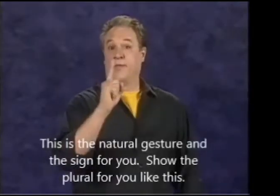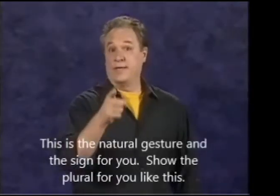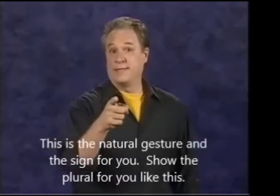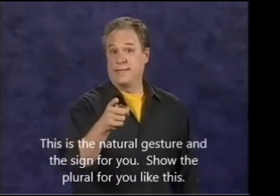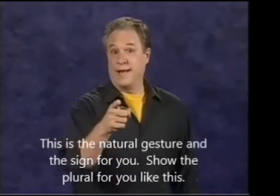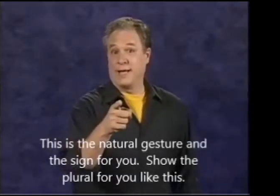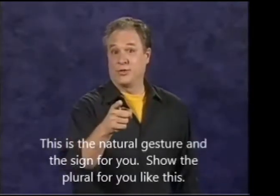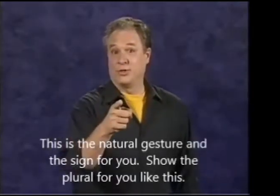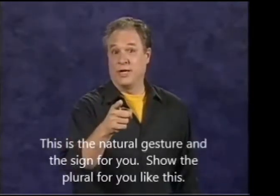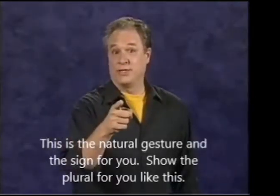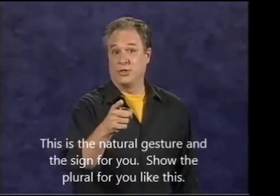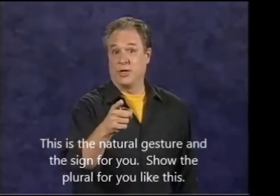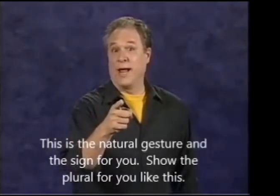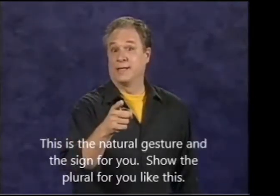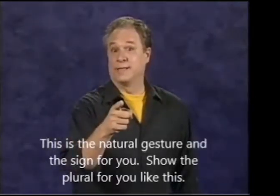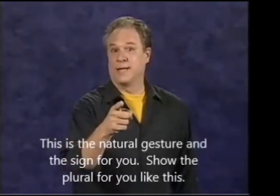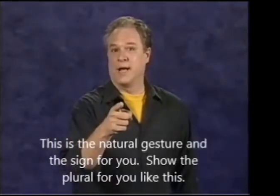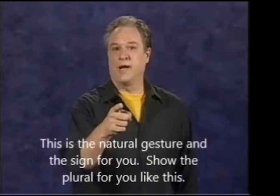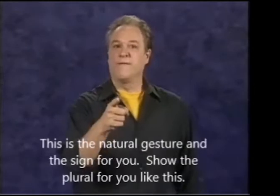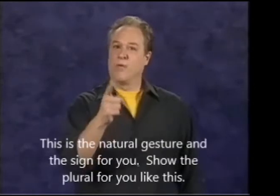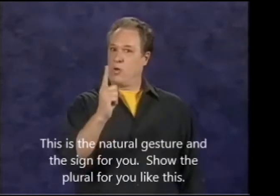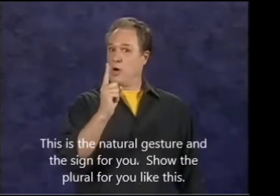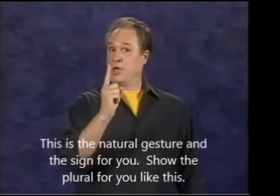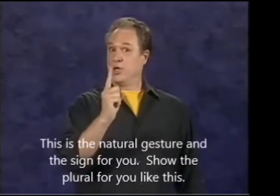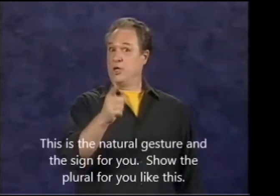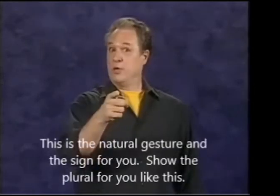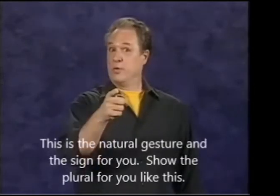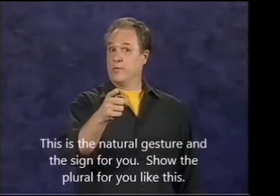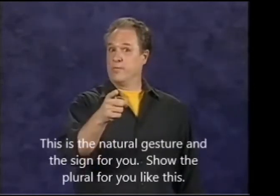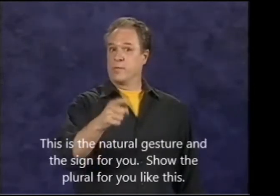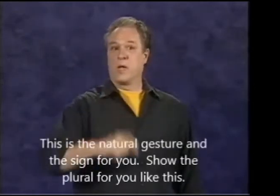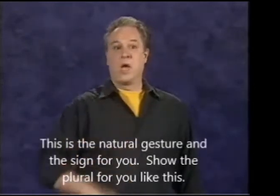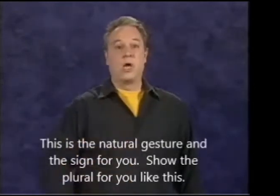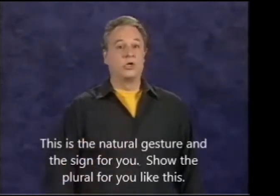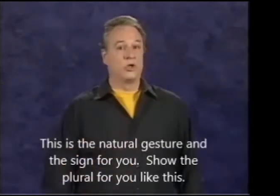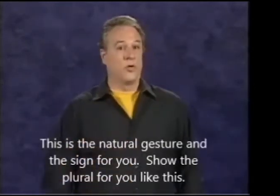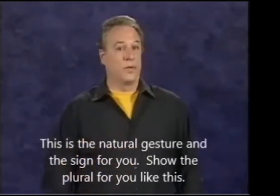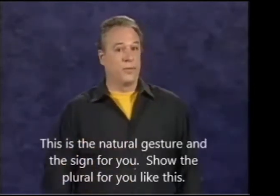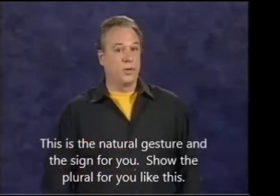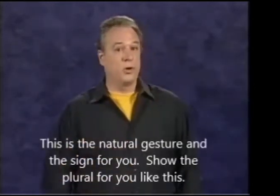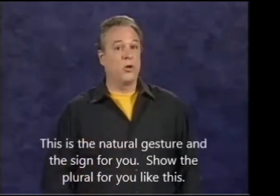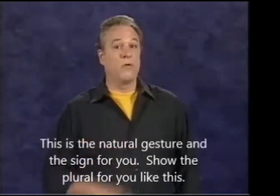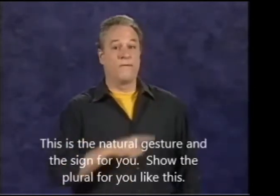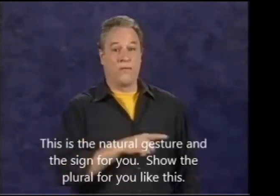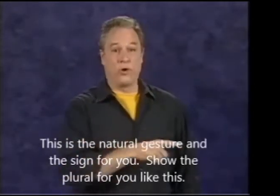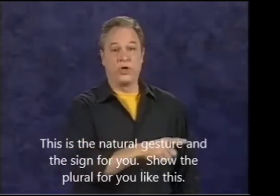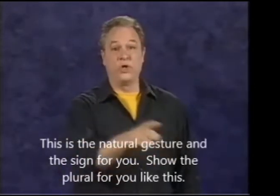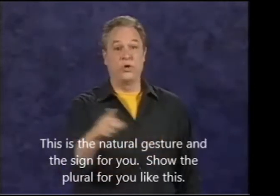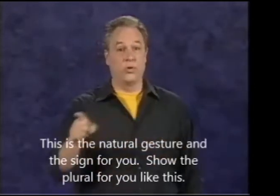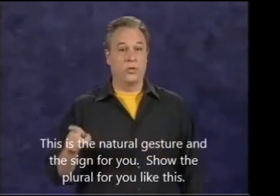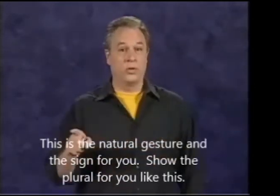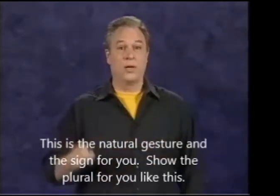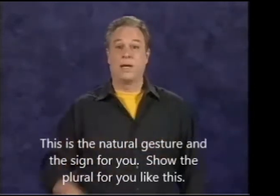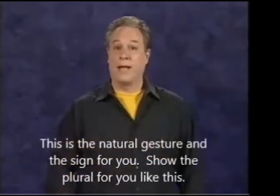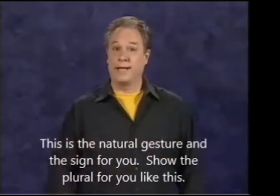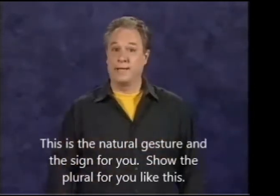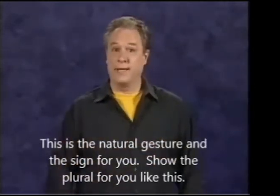This is a natural gesture and sign for you. Show the plural for you like